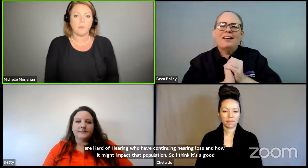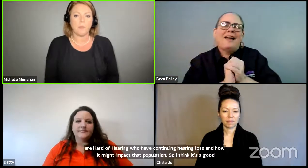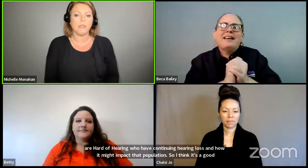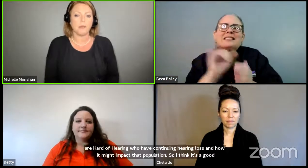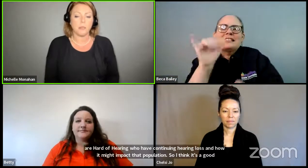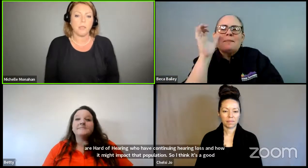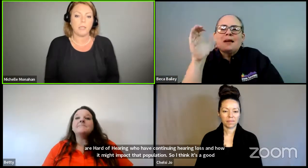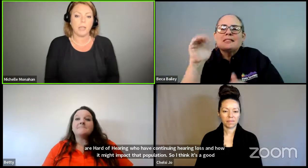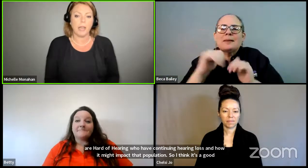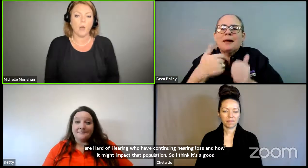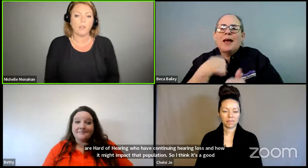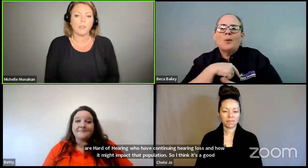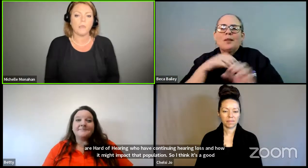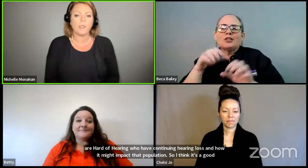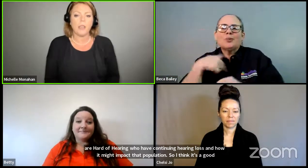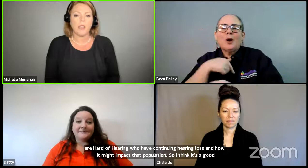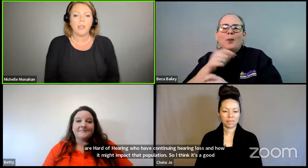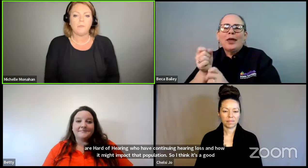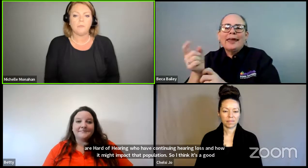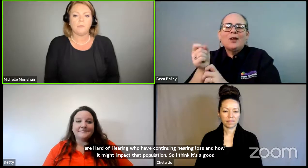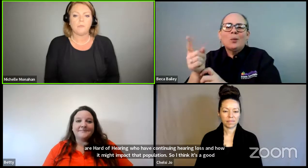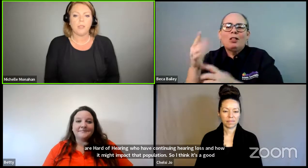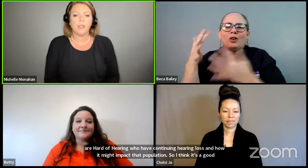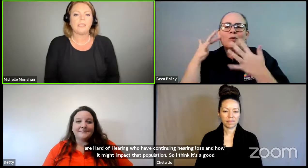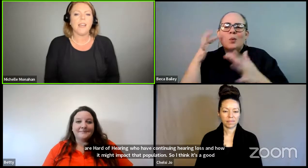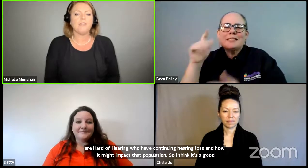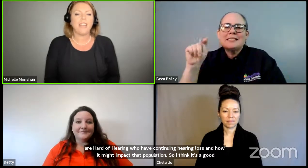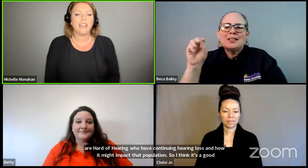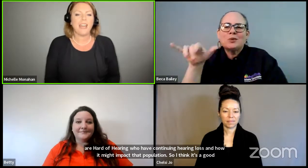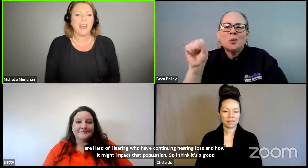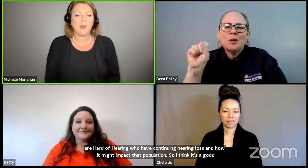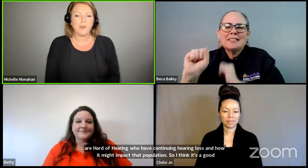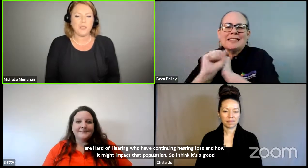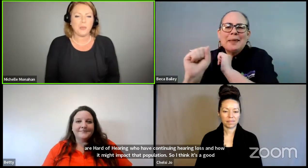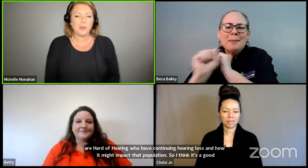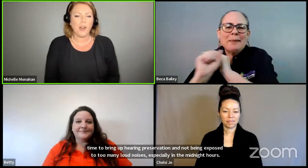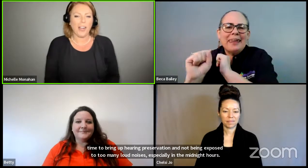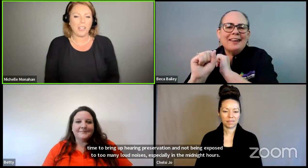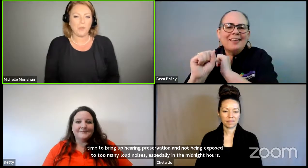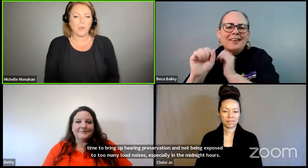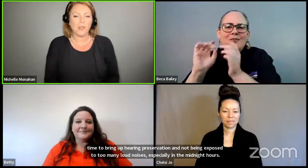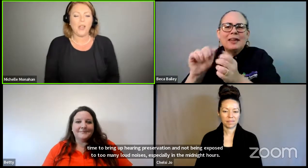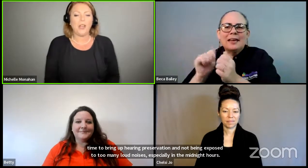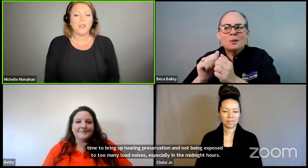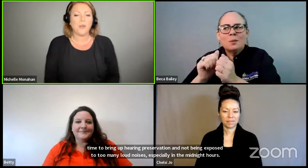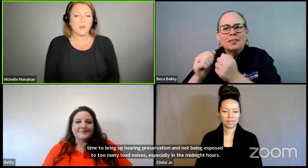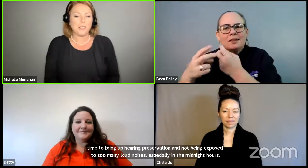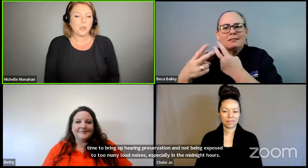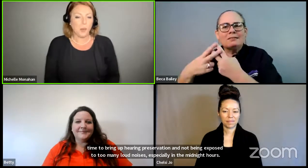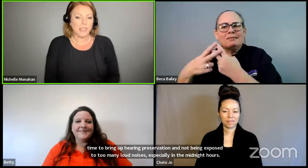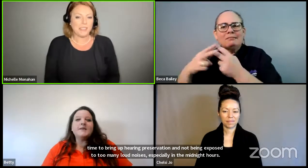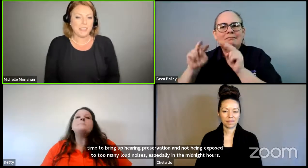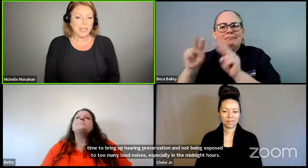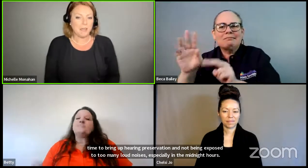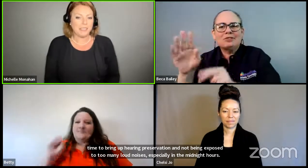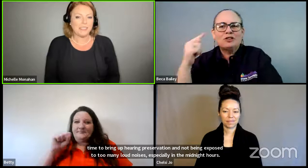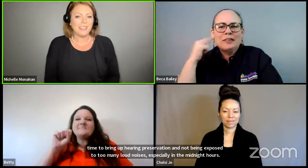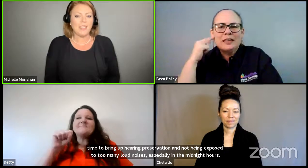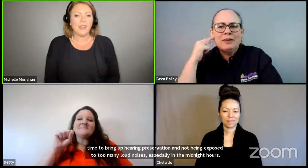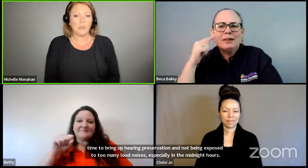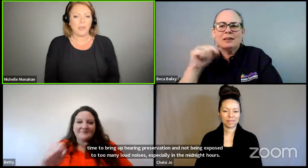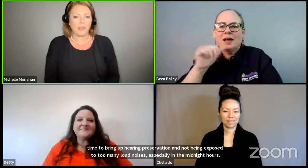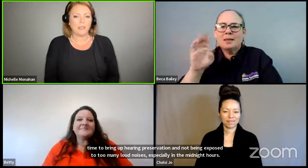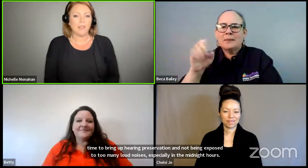especially in the midnight hours. It's kind of like how we do our annual noisy toys